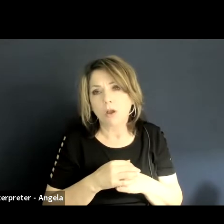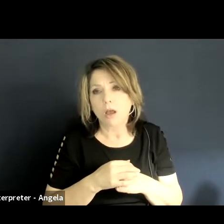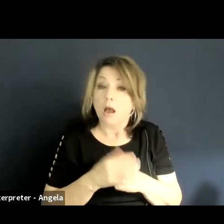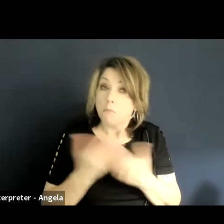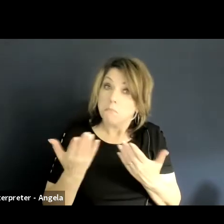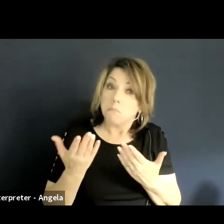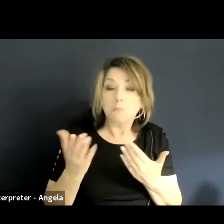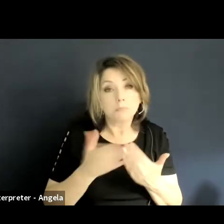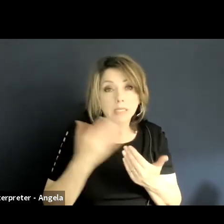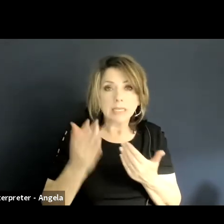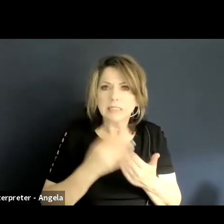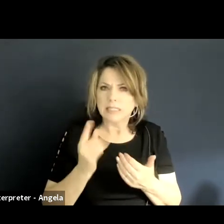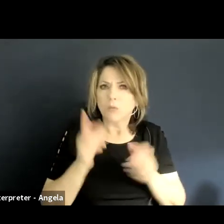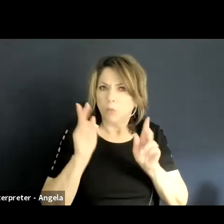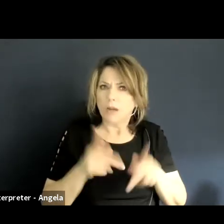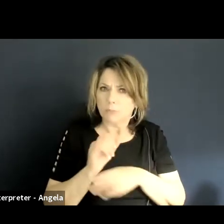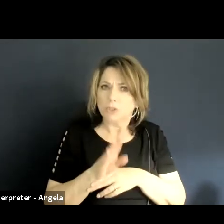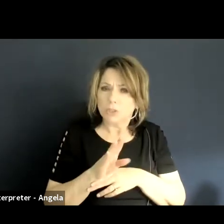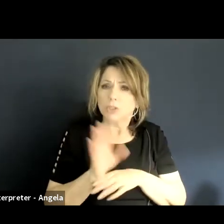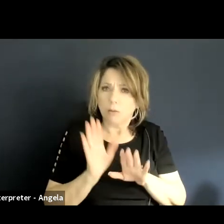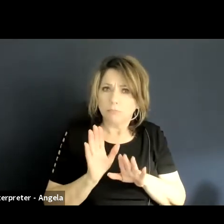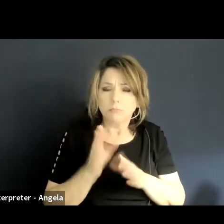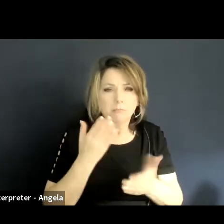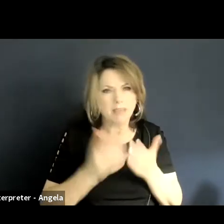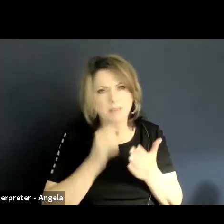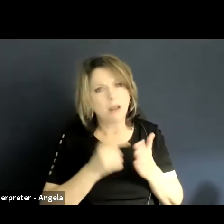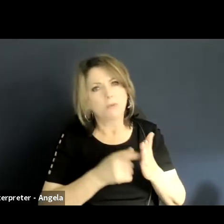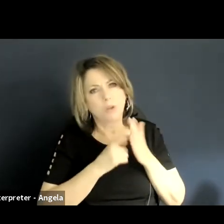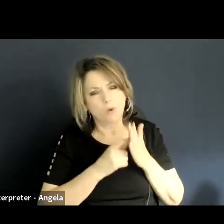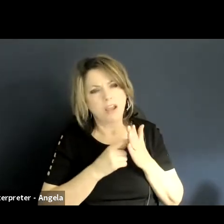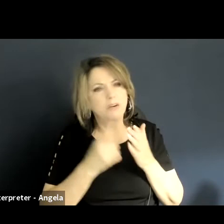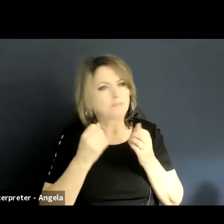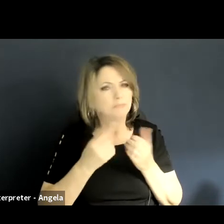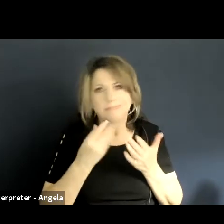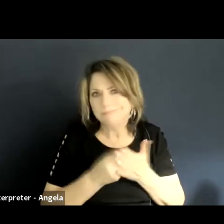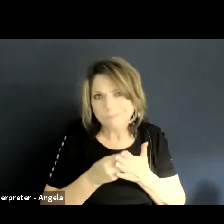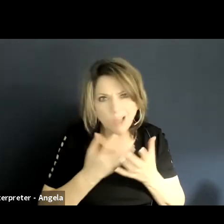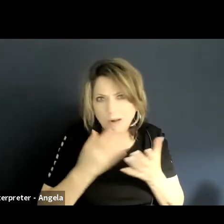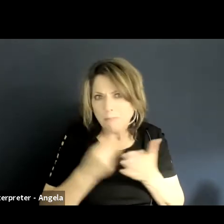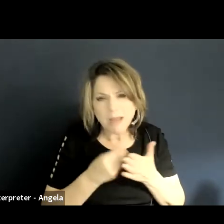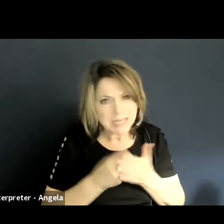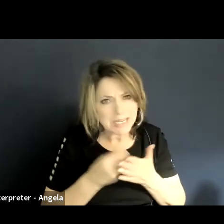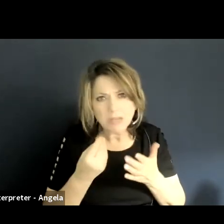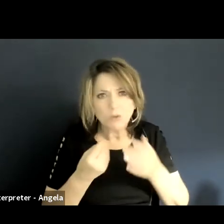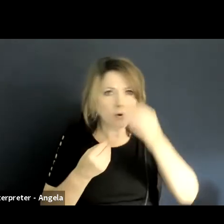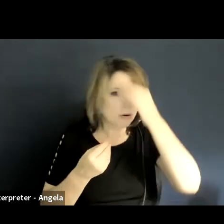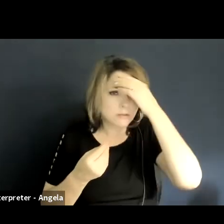easy, probably one person job, might not require a lot of resources. Or